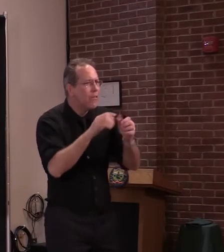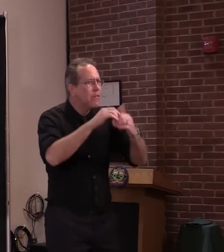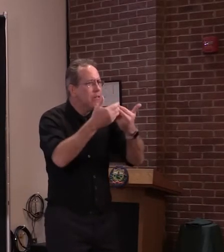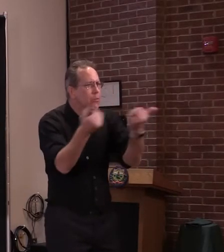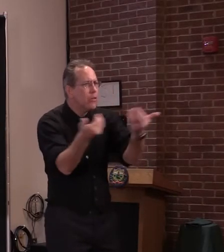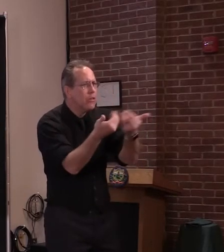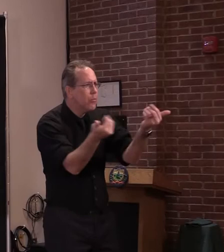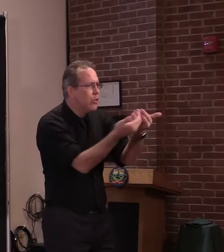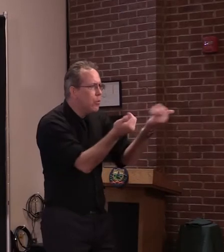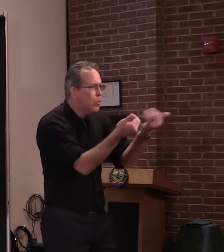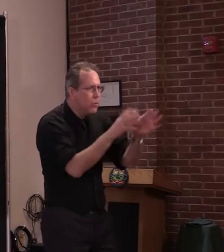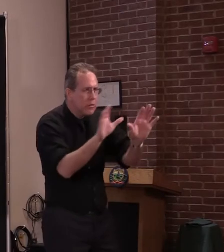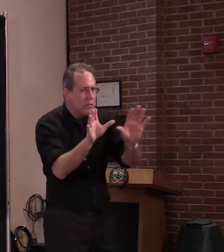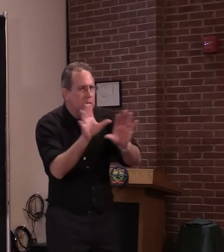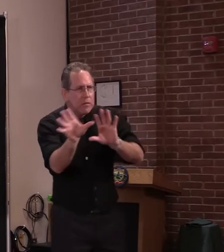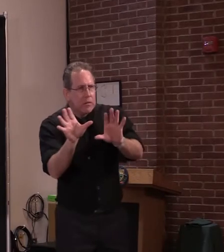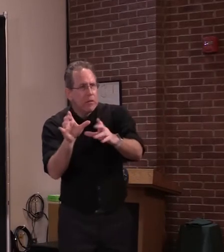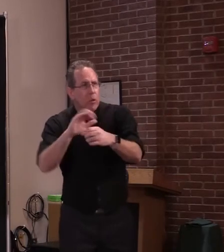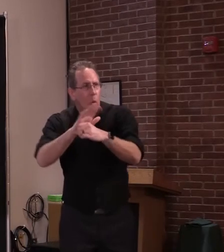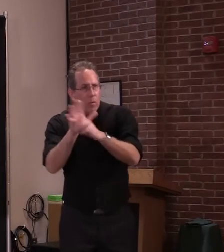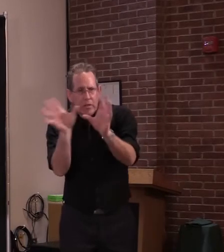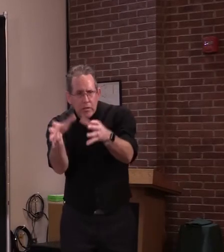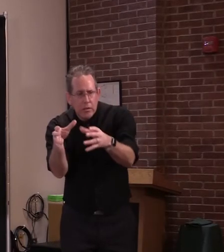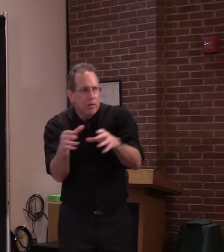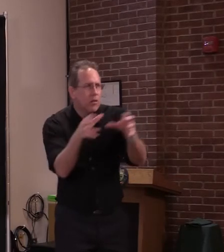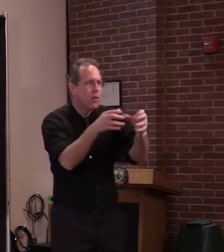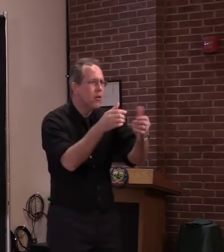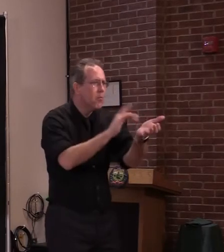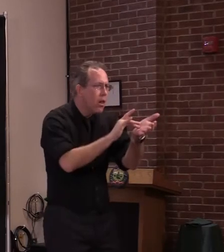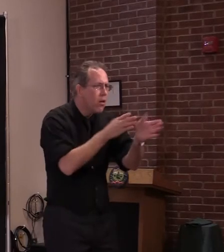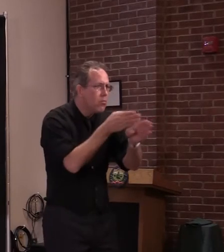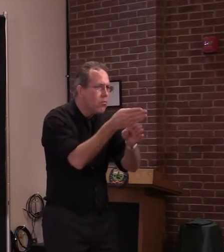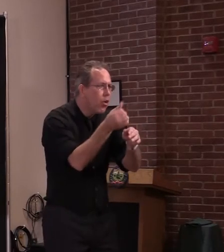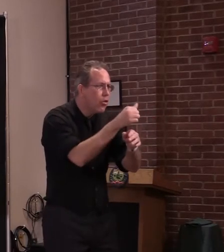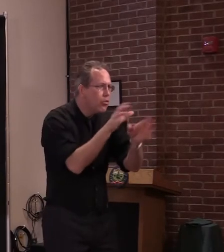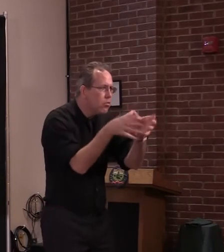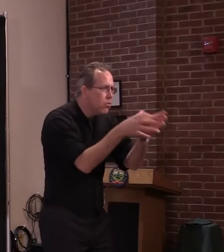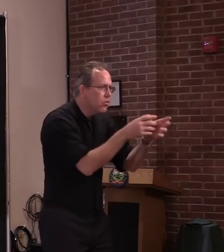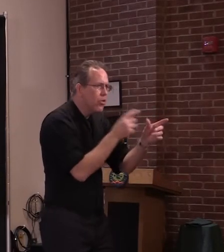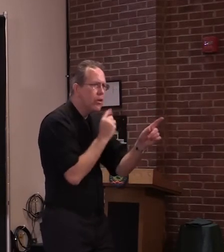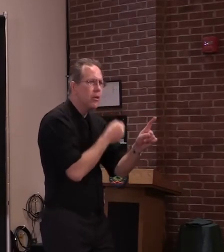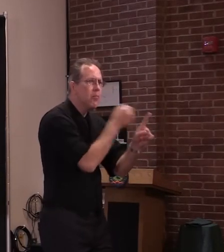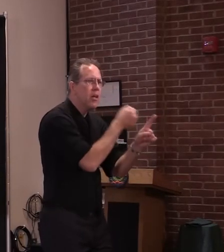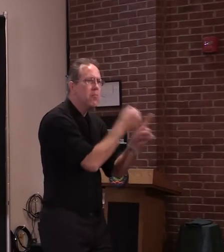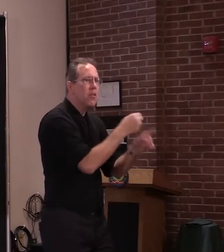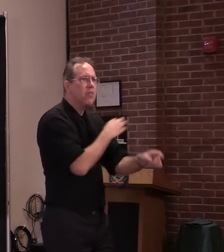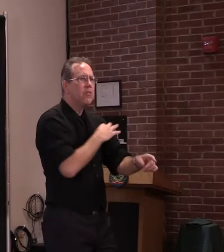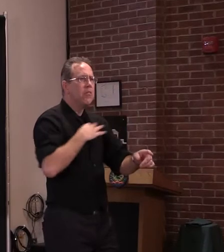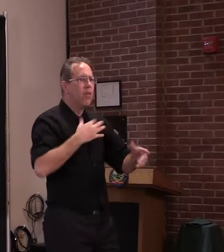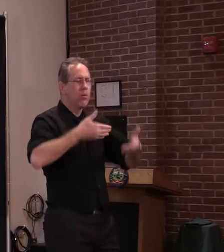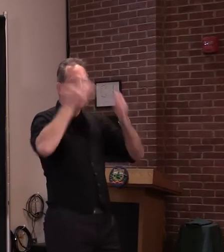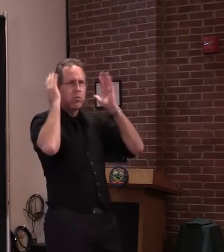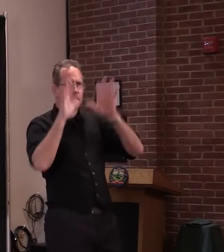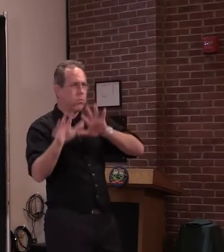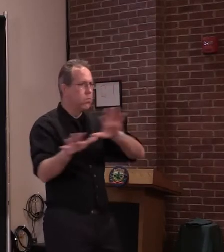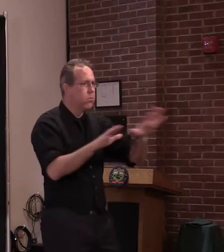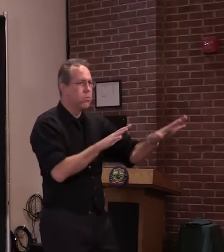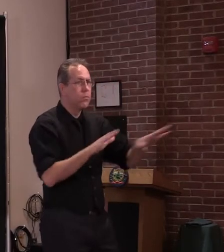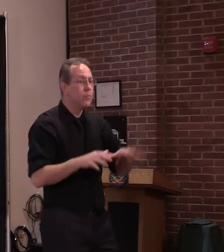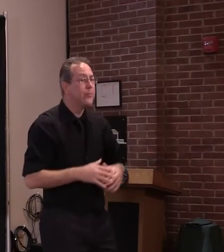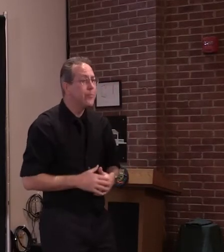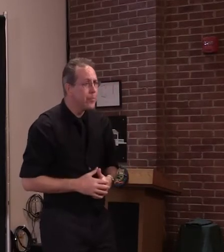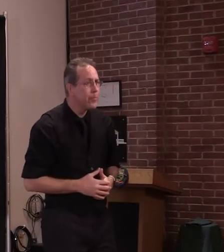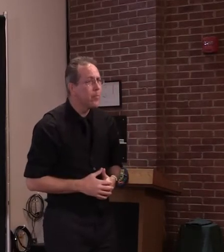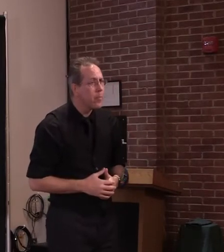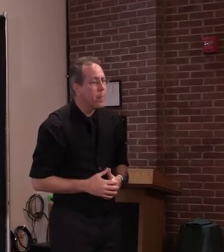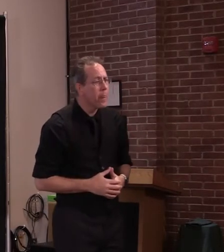everyone else. So it does impact healthcare and the hospitals. But again, my concern is making sure